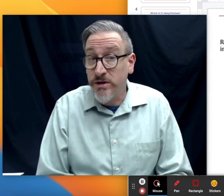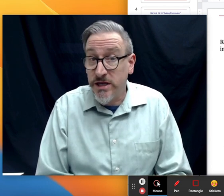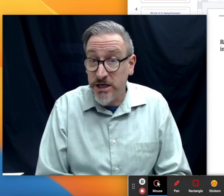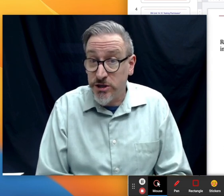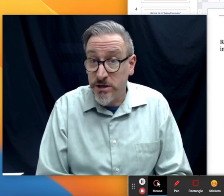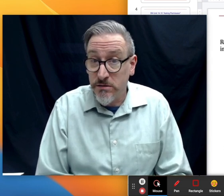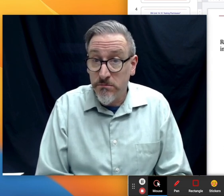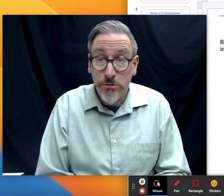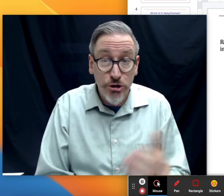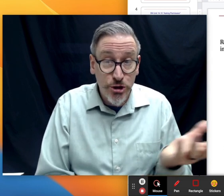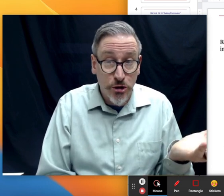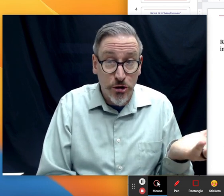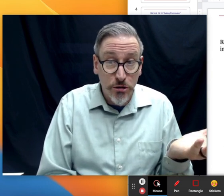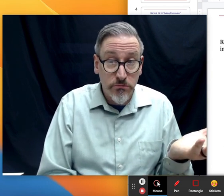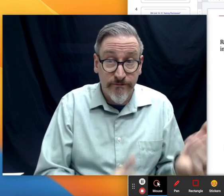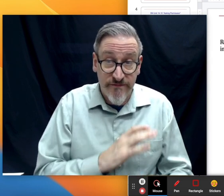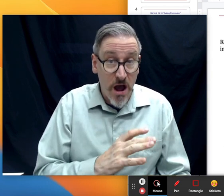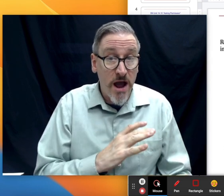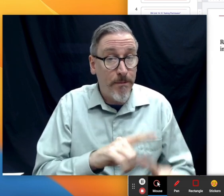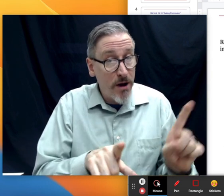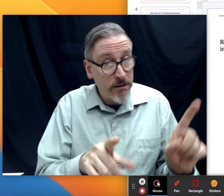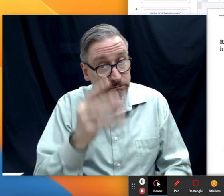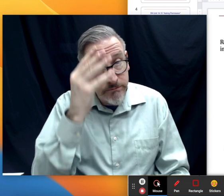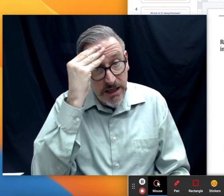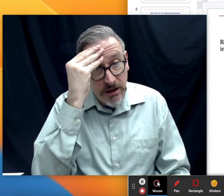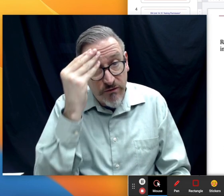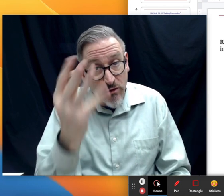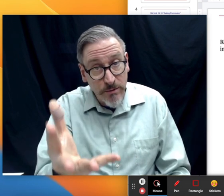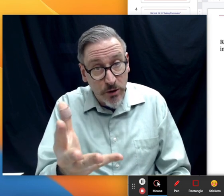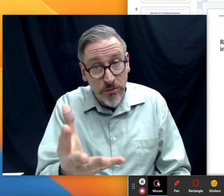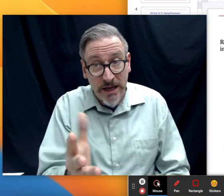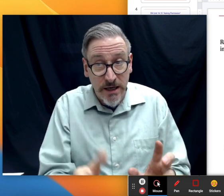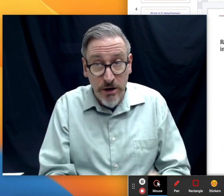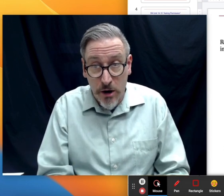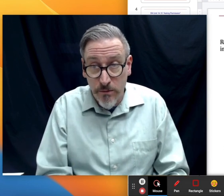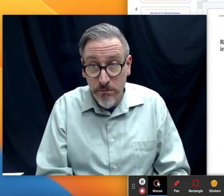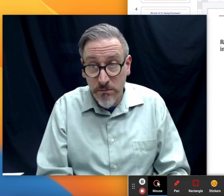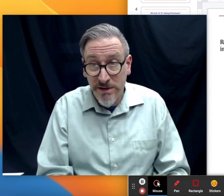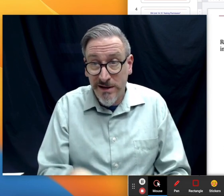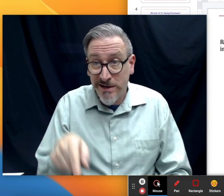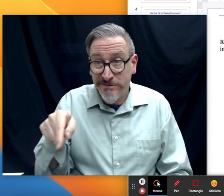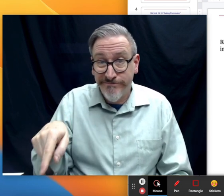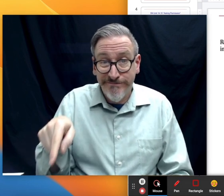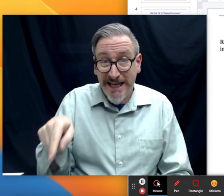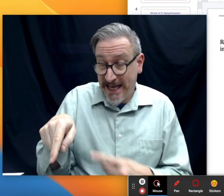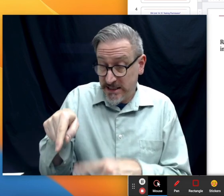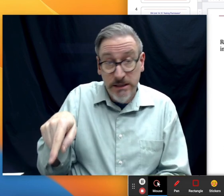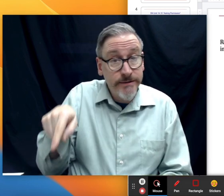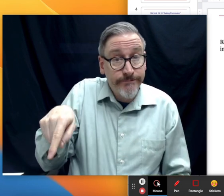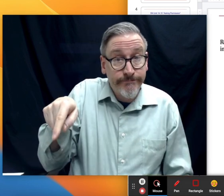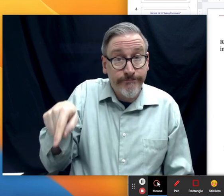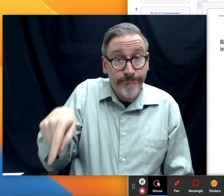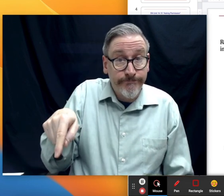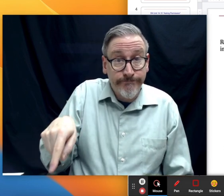agreeing with condition, sure, fine, but inform you, letting you know,